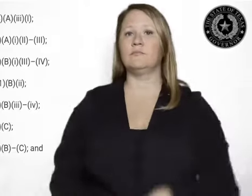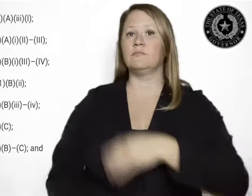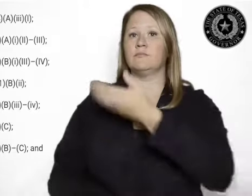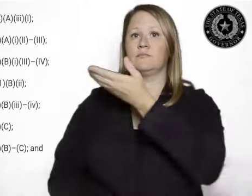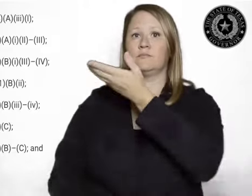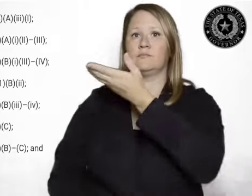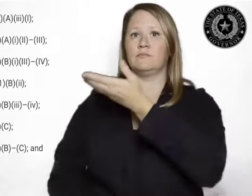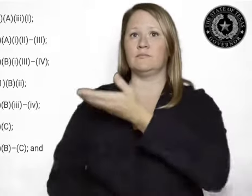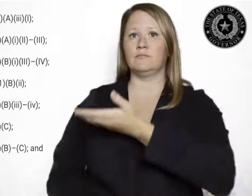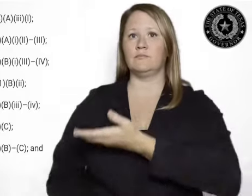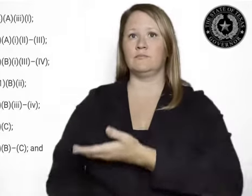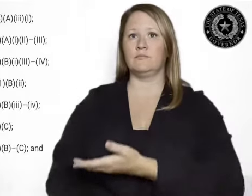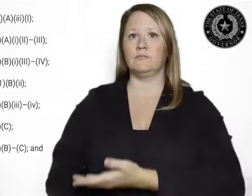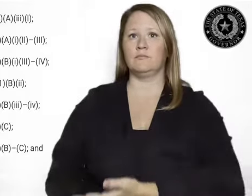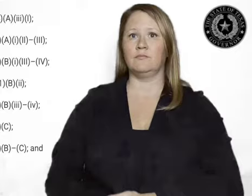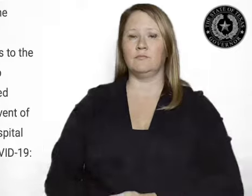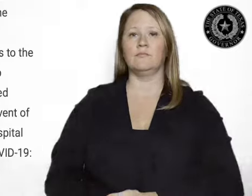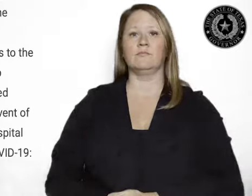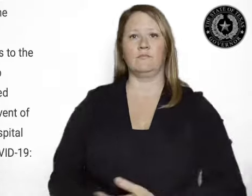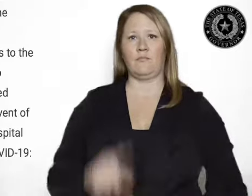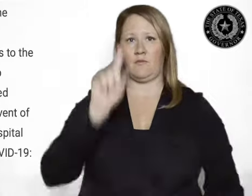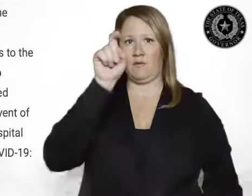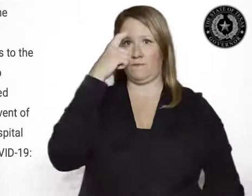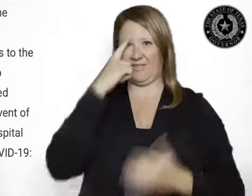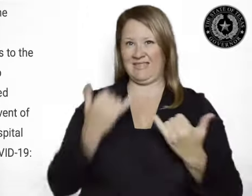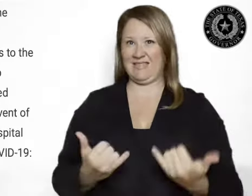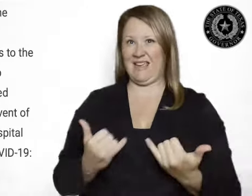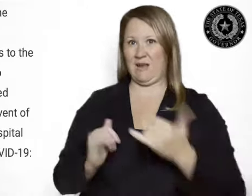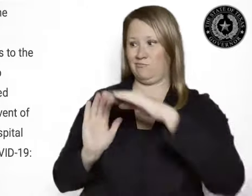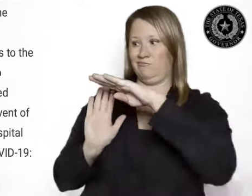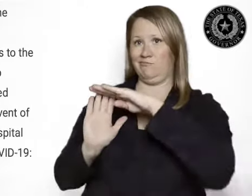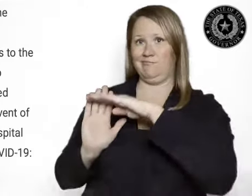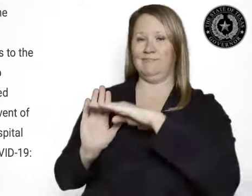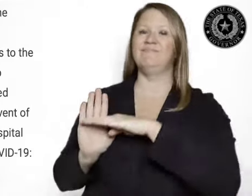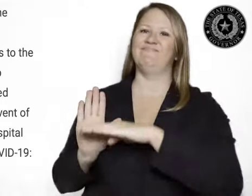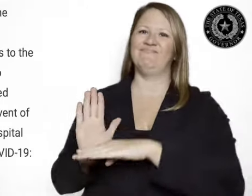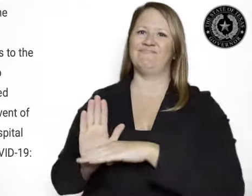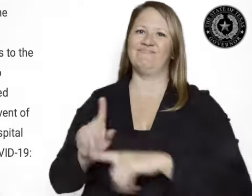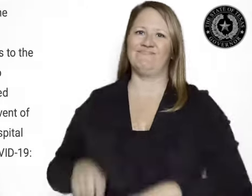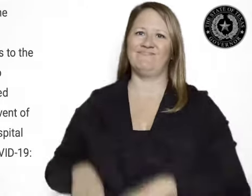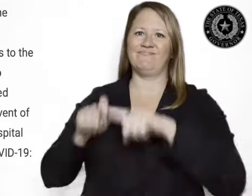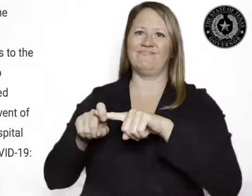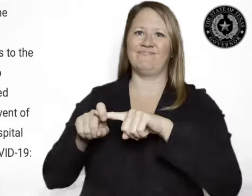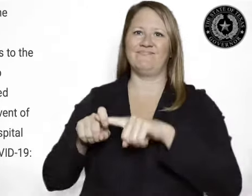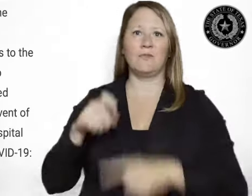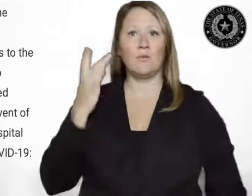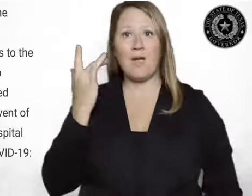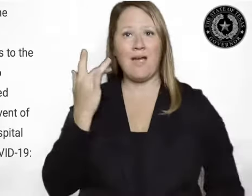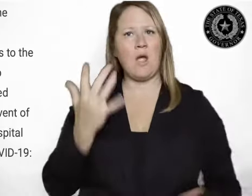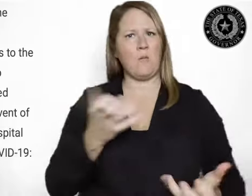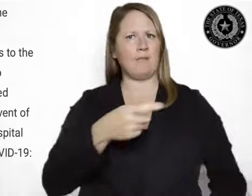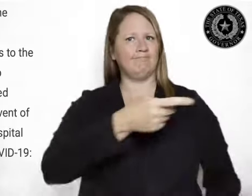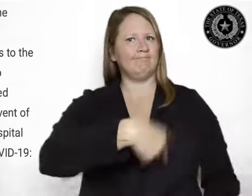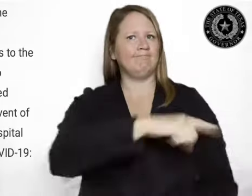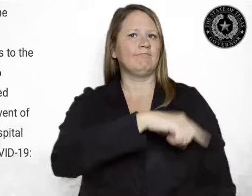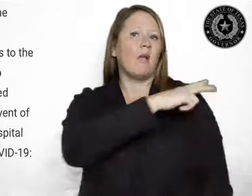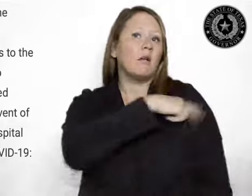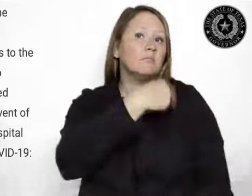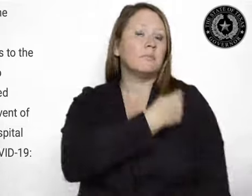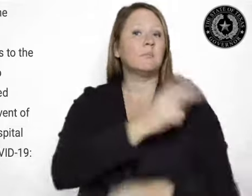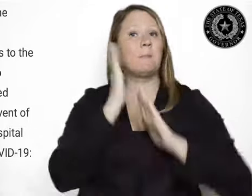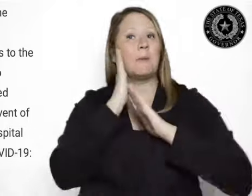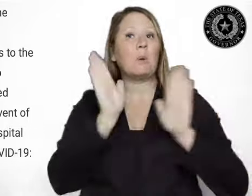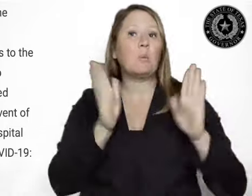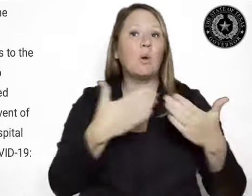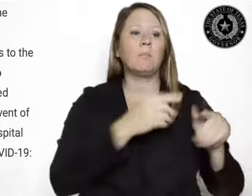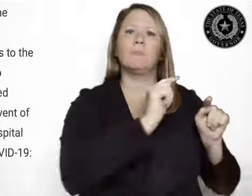I hereby continue the suspension of the following provisions to the extent necessary to implement increased occupancy